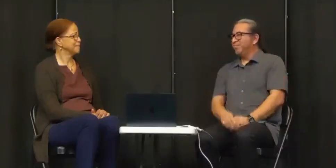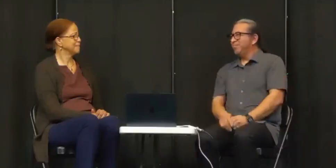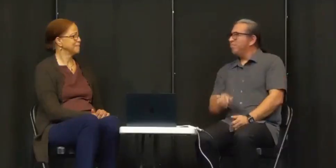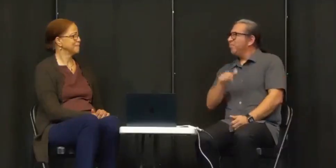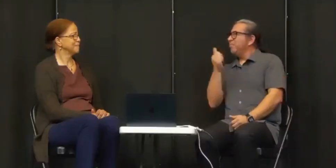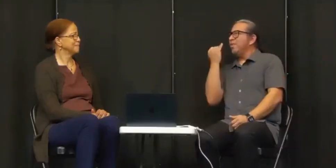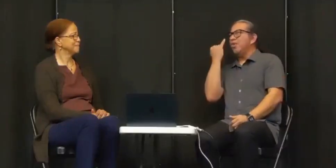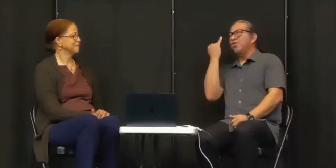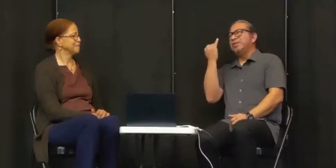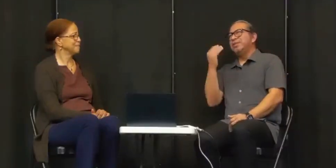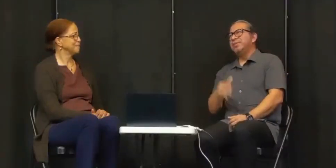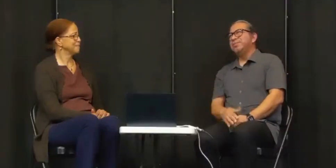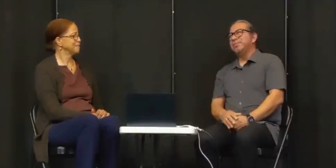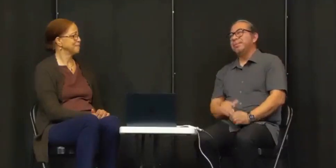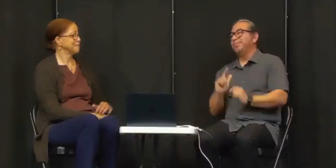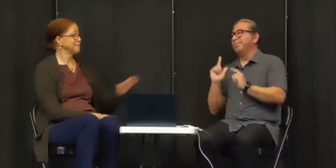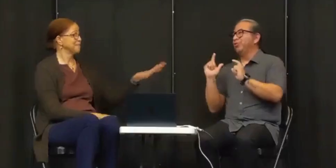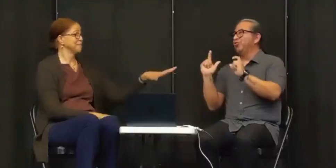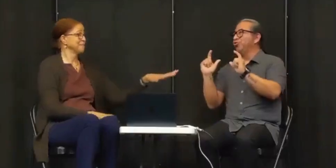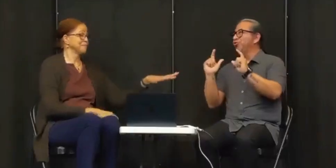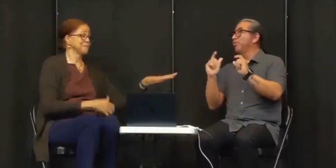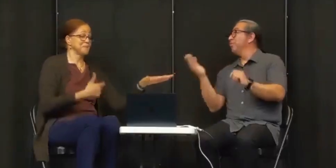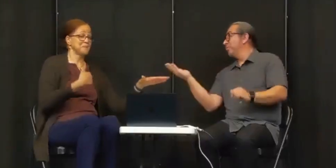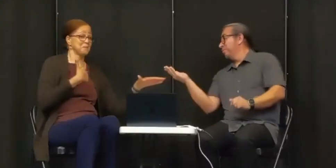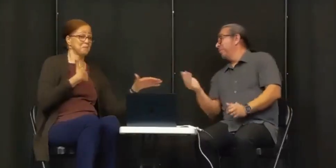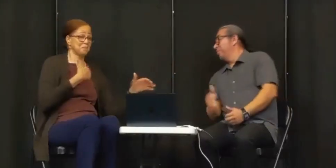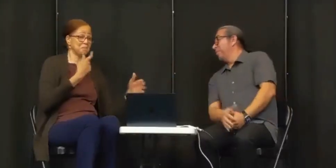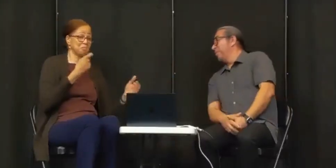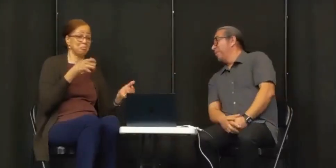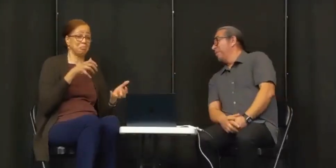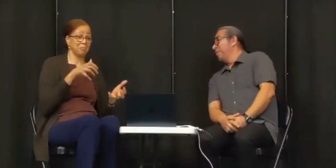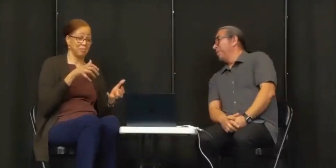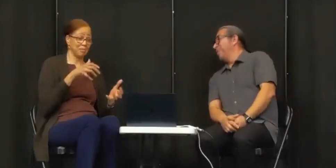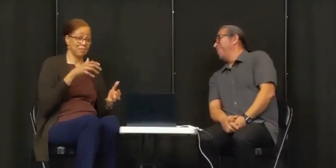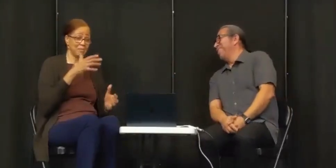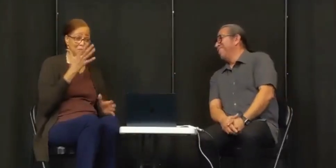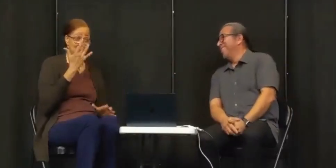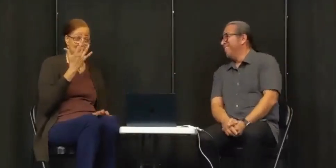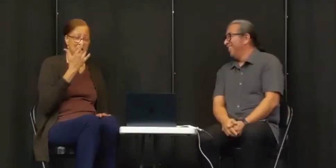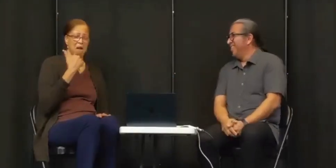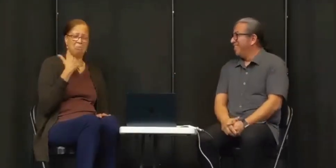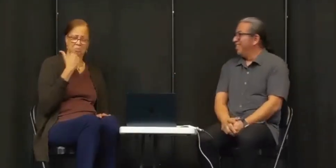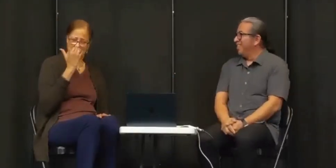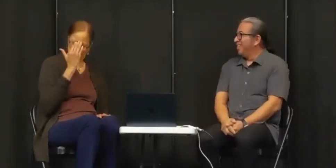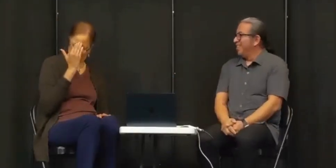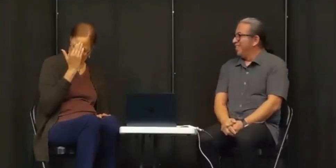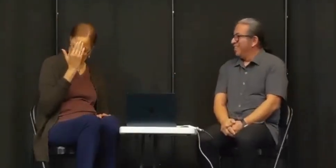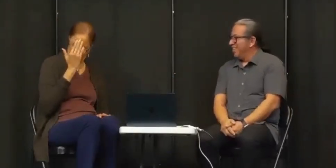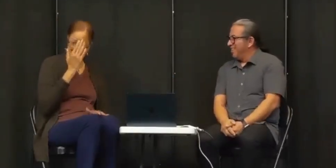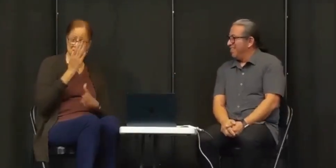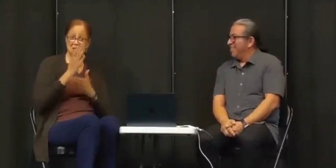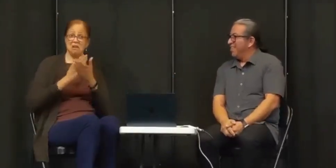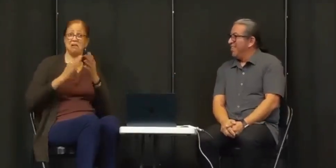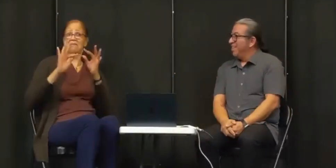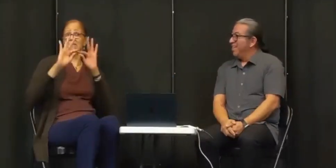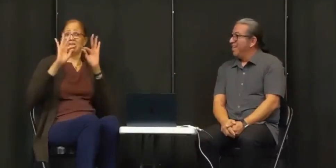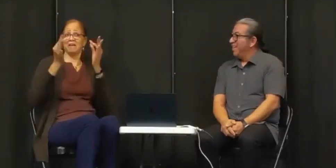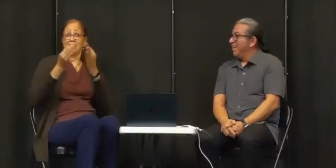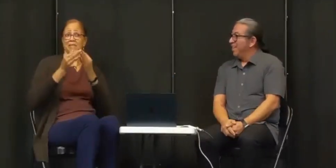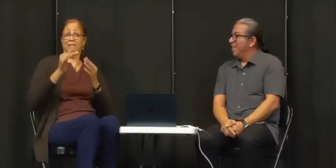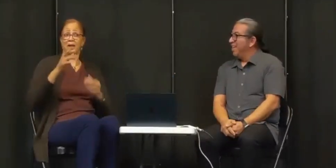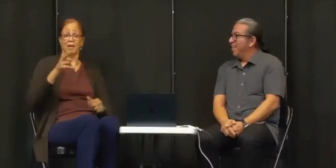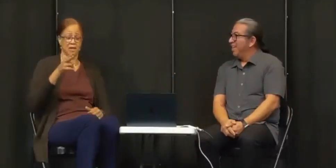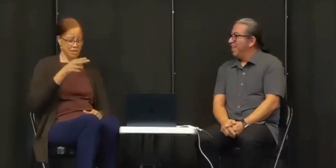can feel more connected to them. Another idea. And I have to laugh.